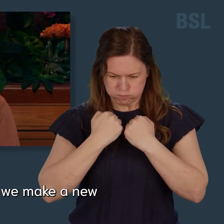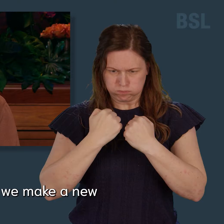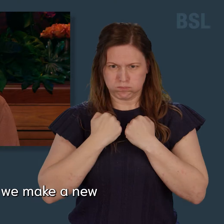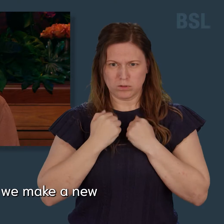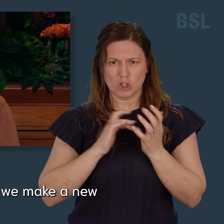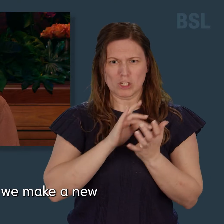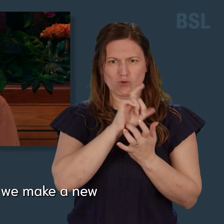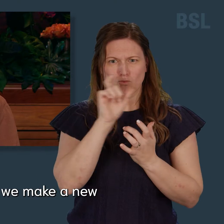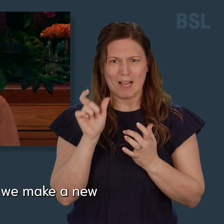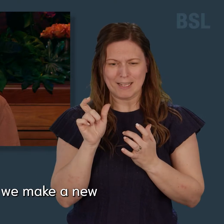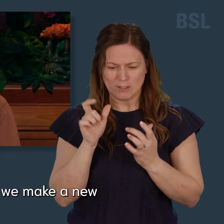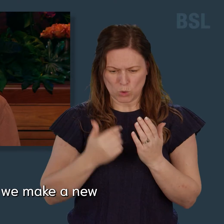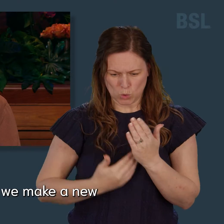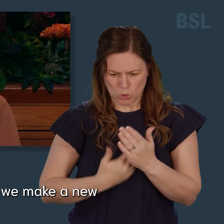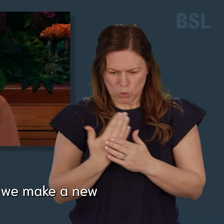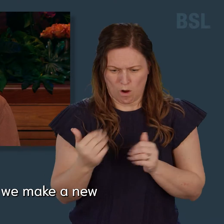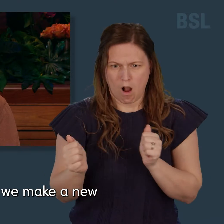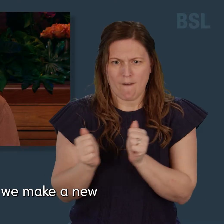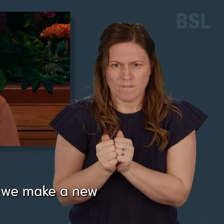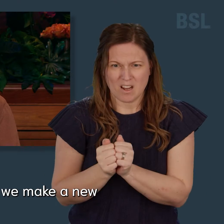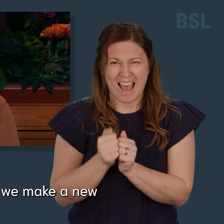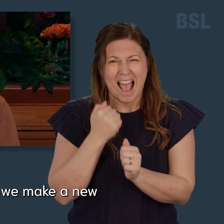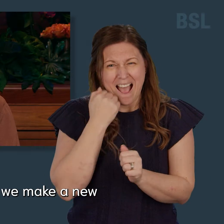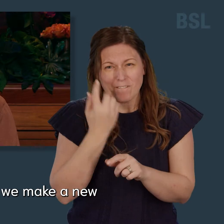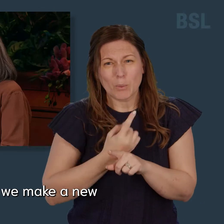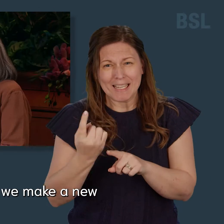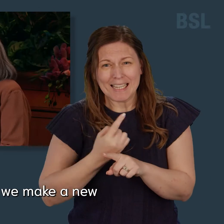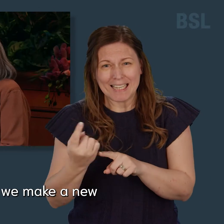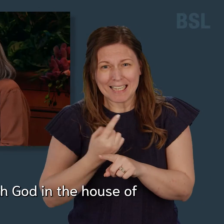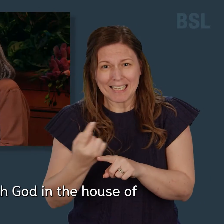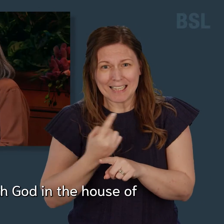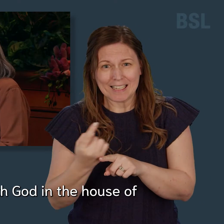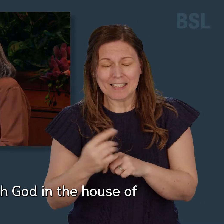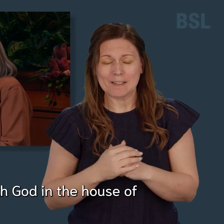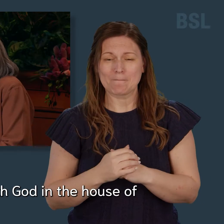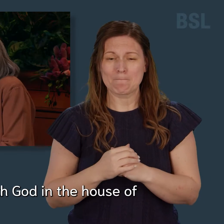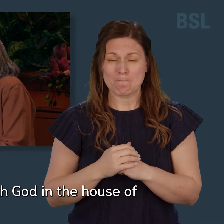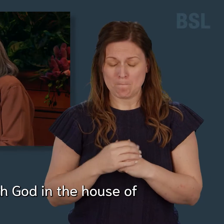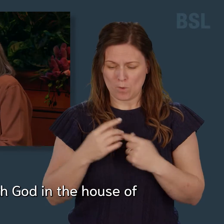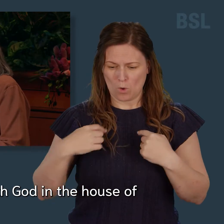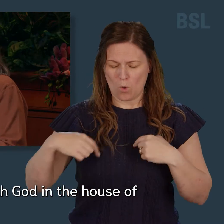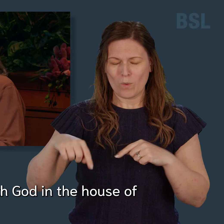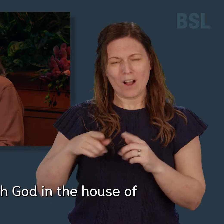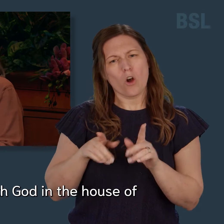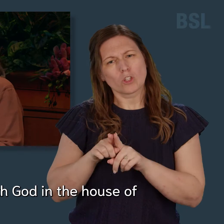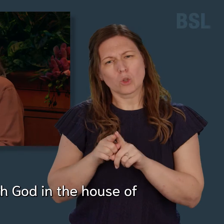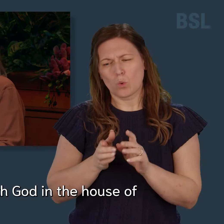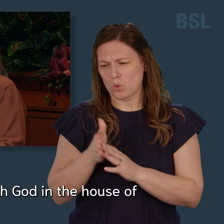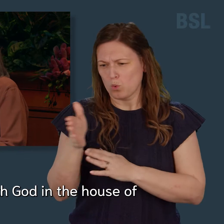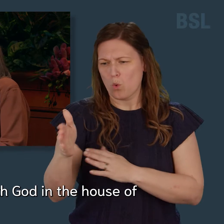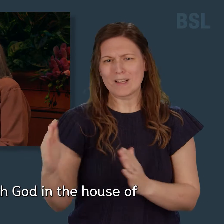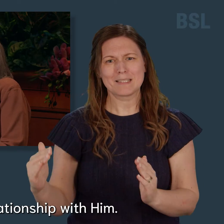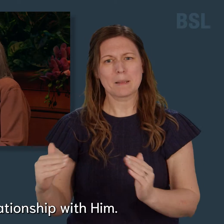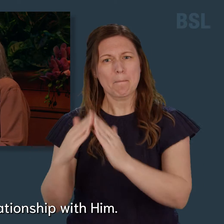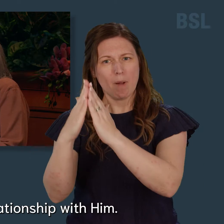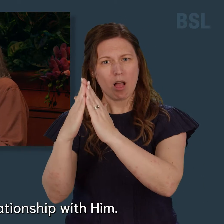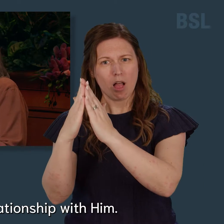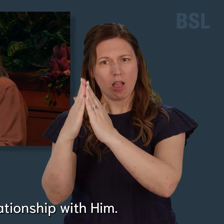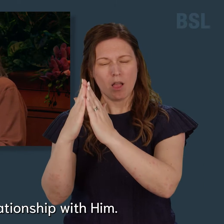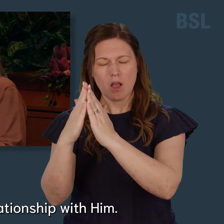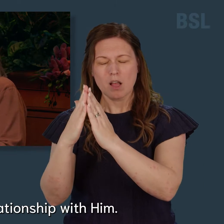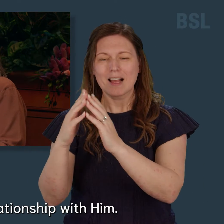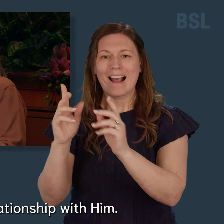Christ as we make a new covenant each week. As we make covenants with God in the house of the Lord,